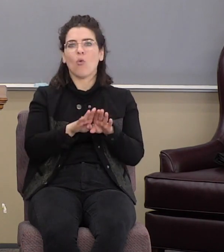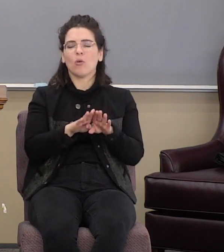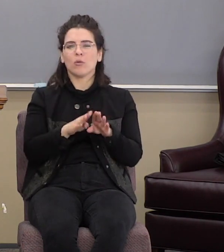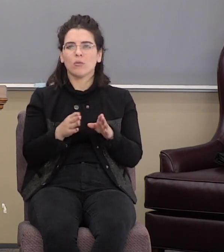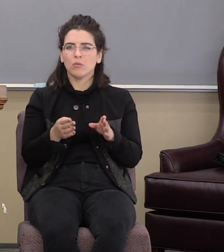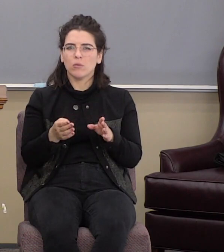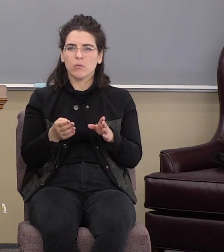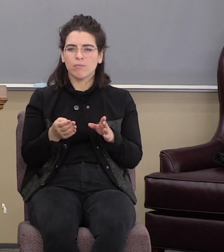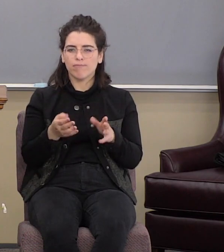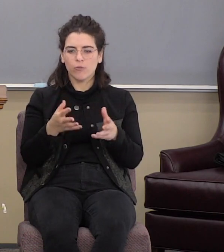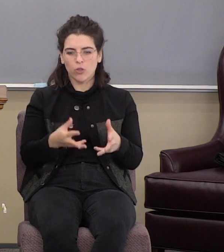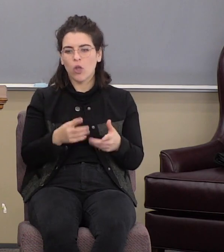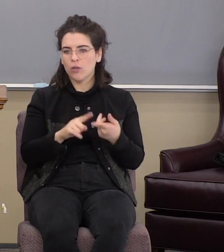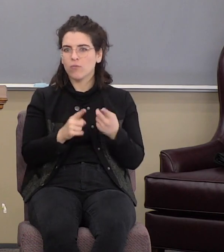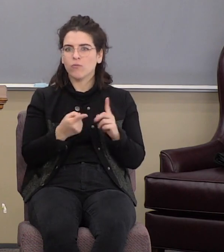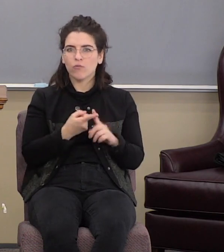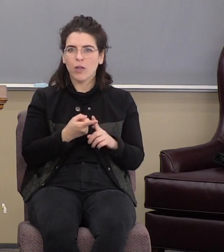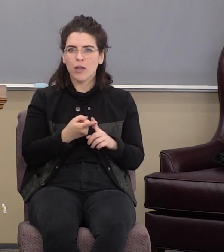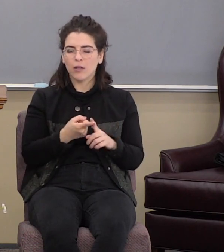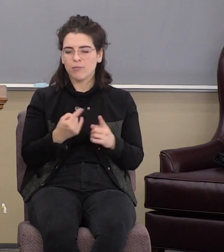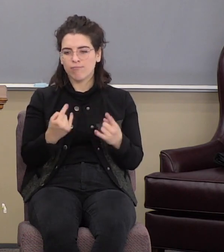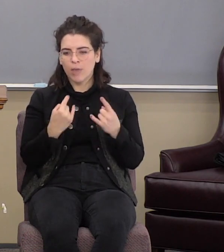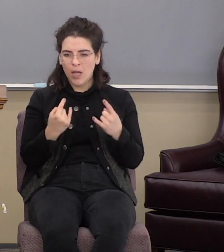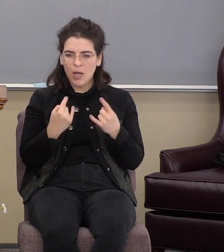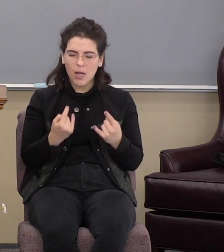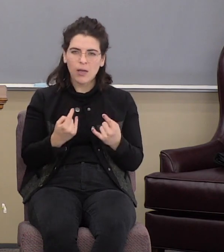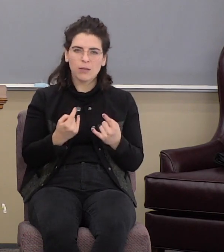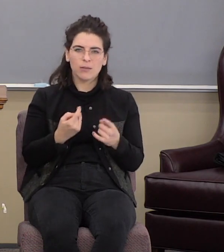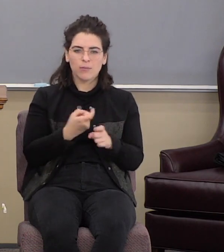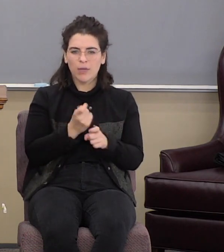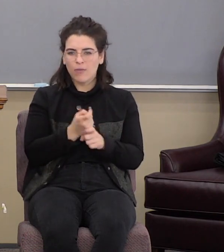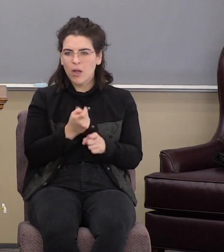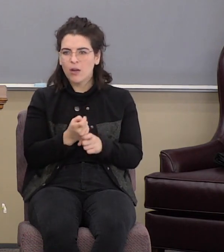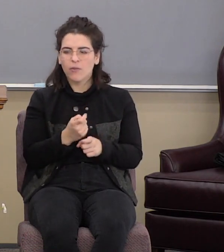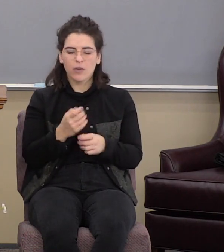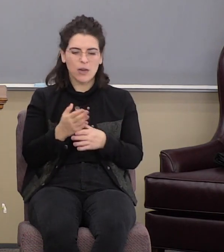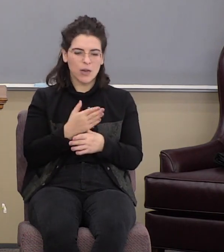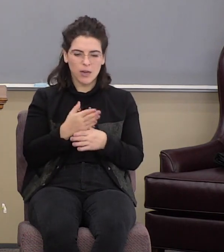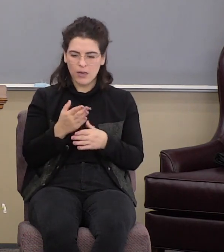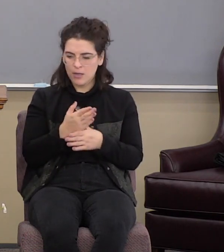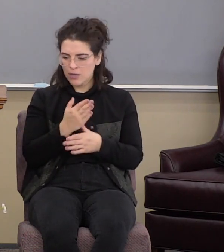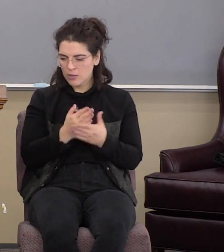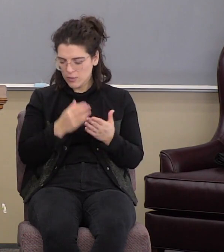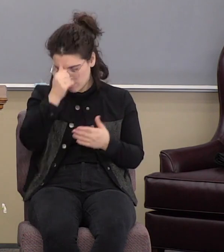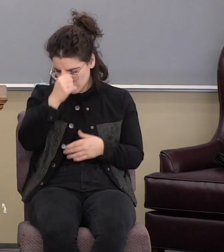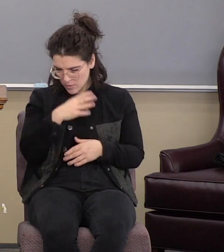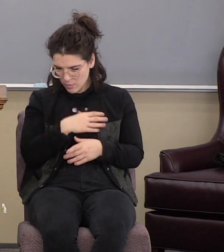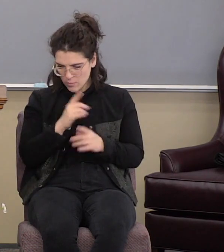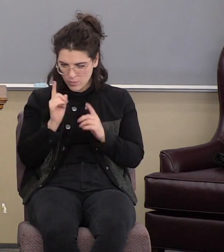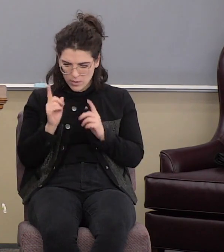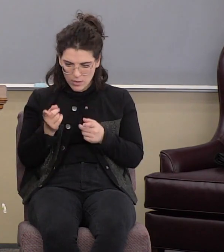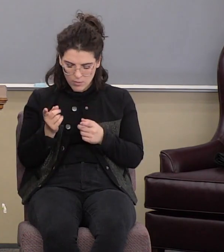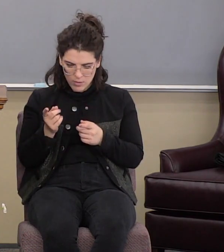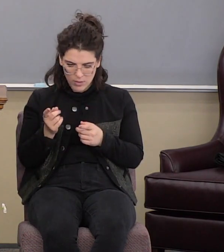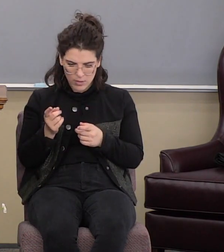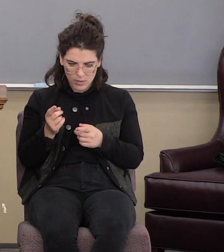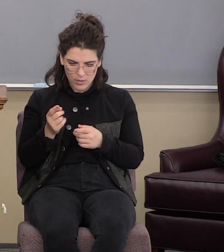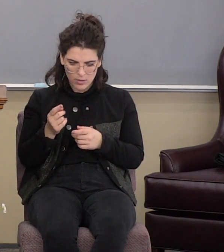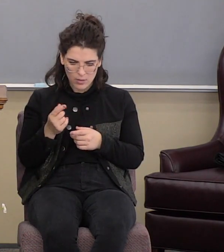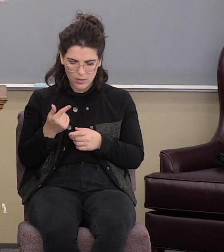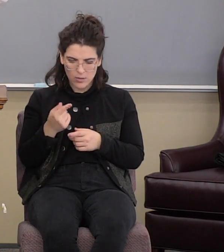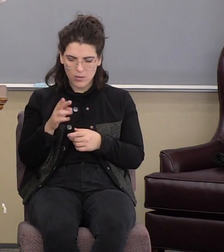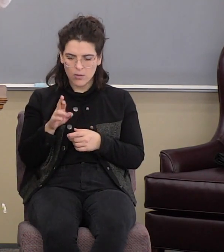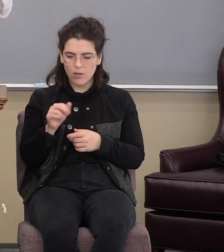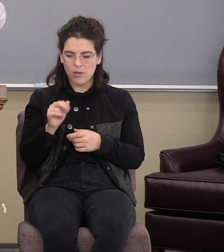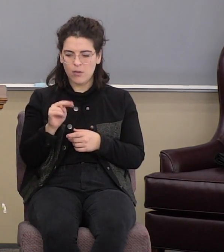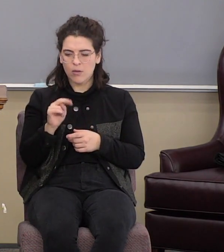know, lost friends and been ridiculed and mocked. And I've shared some guy when we were out in Grant Park. Back